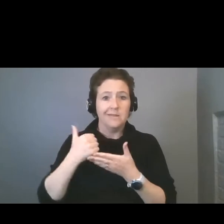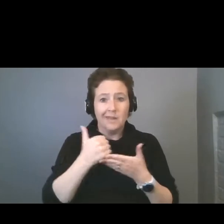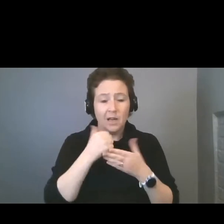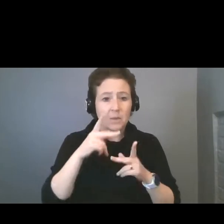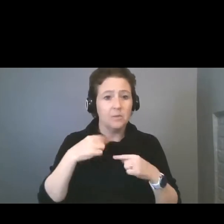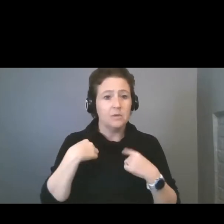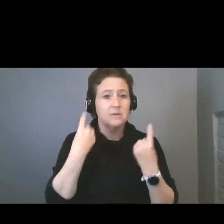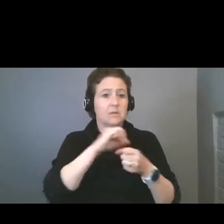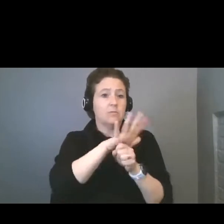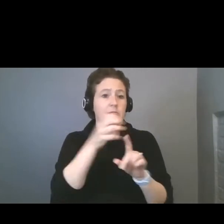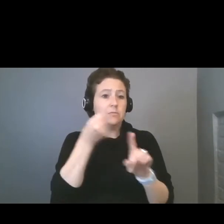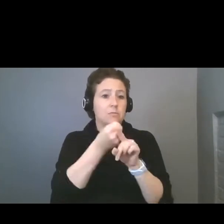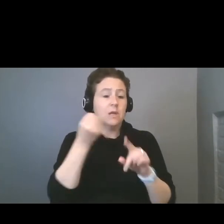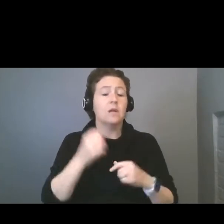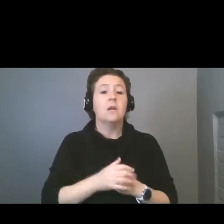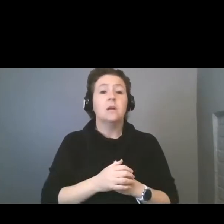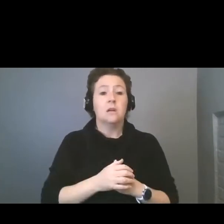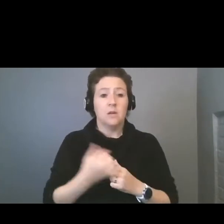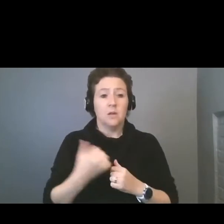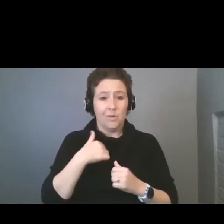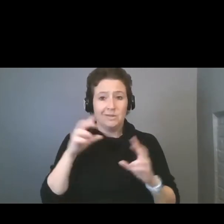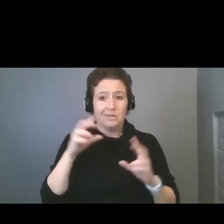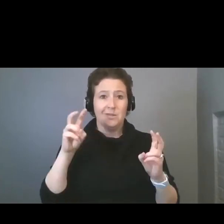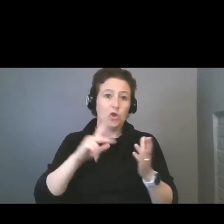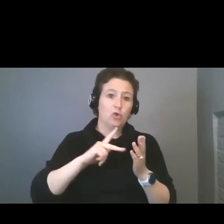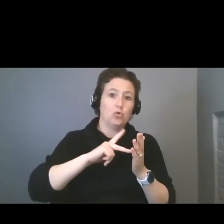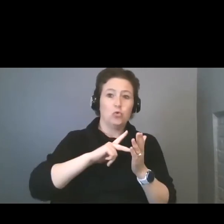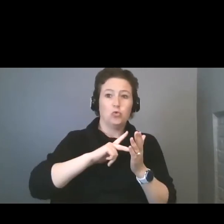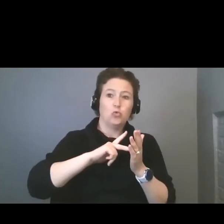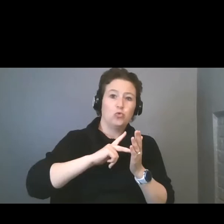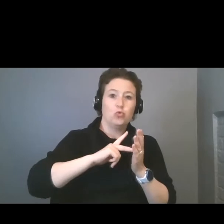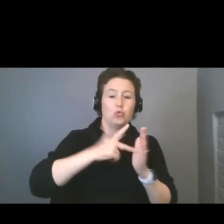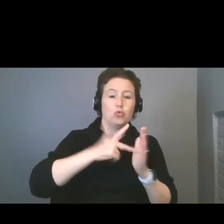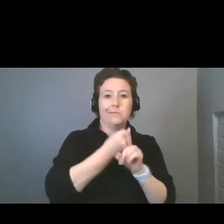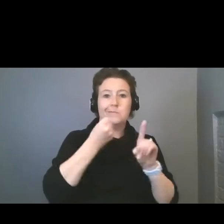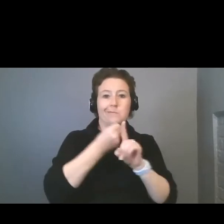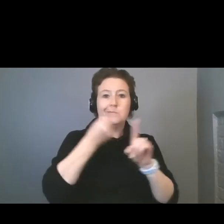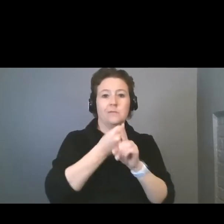virus, experiencing what we've been referring to as a triple threat of factors that are affecting our work.